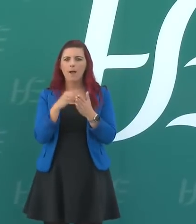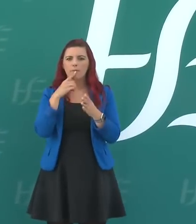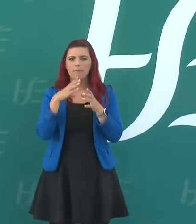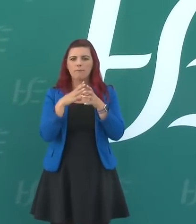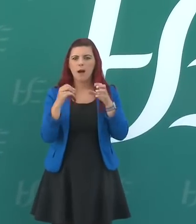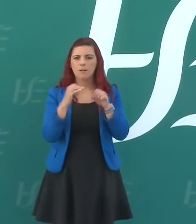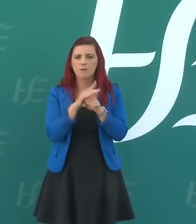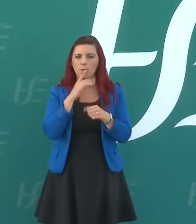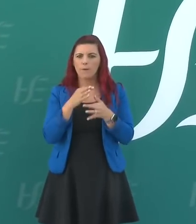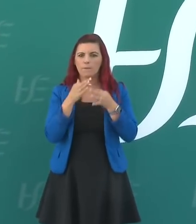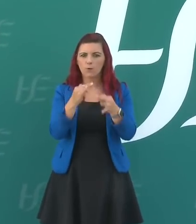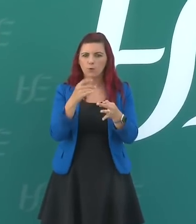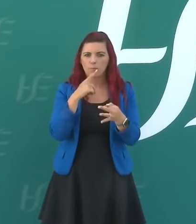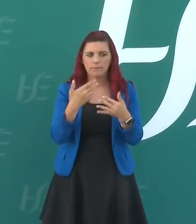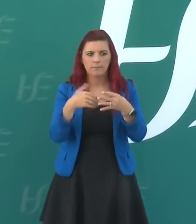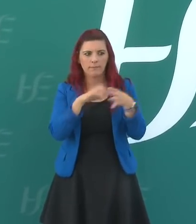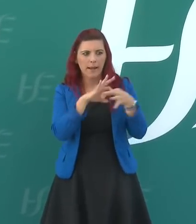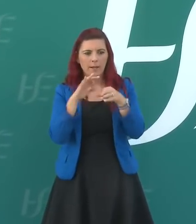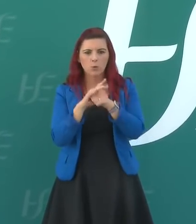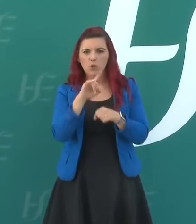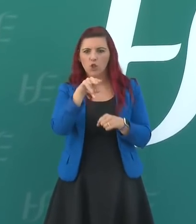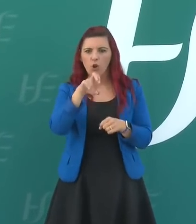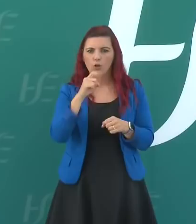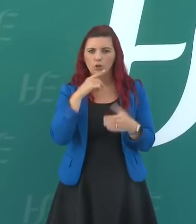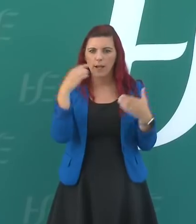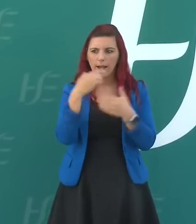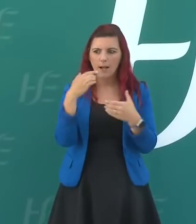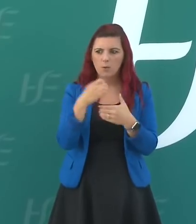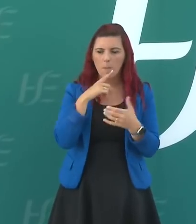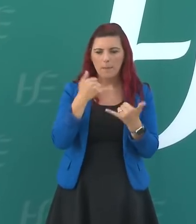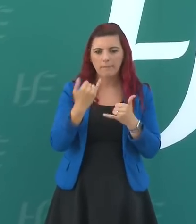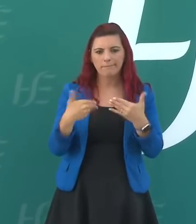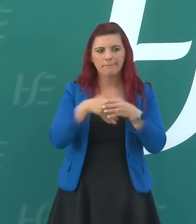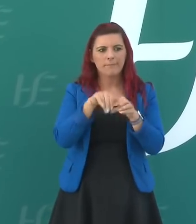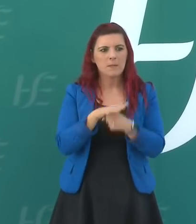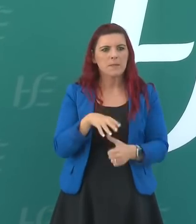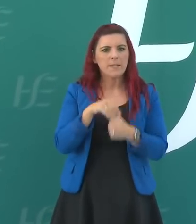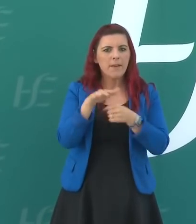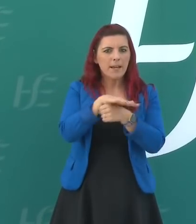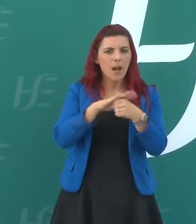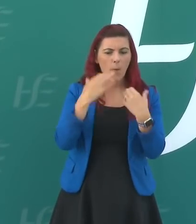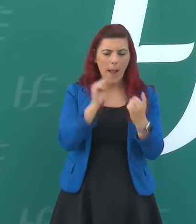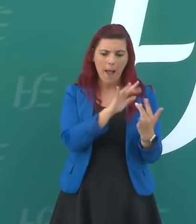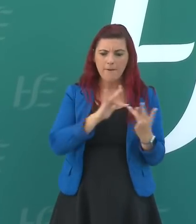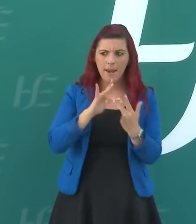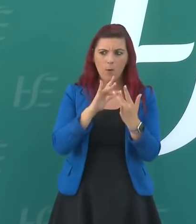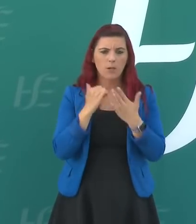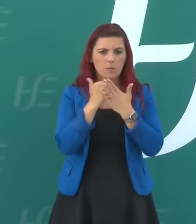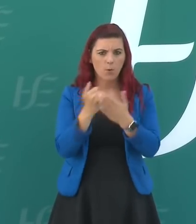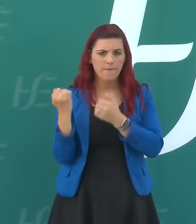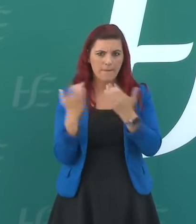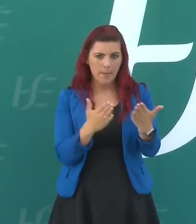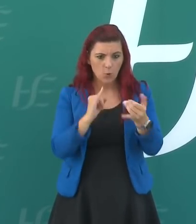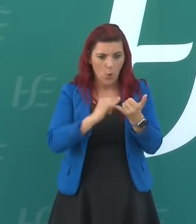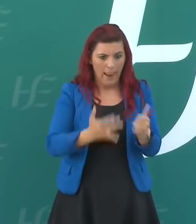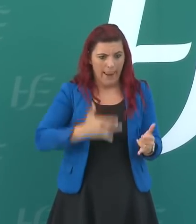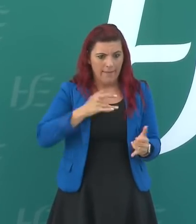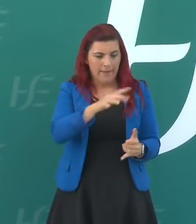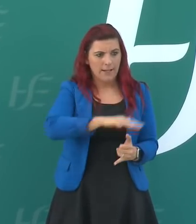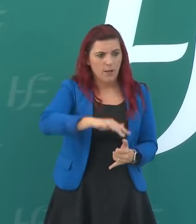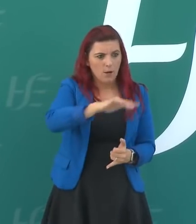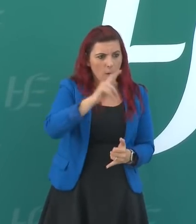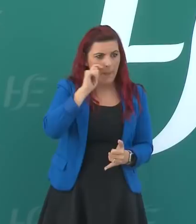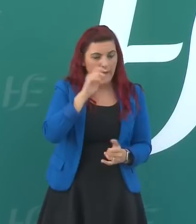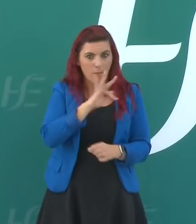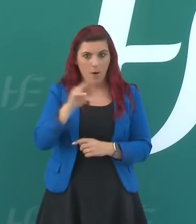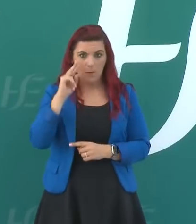having community health networks. So in a given area, we will have a network of supports available to whoever lives there. And I think from our perspective, that will have to